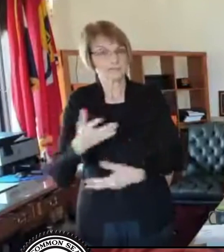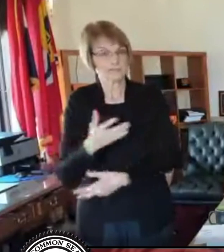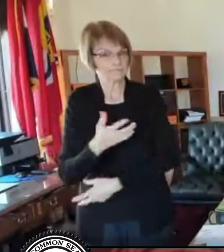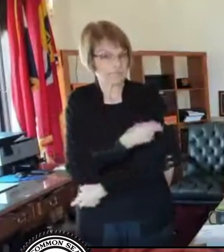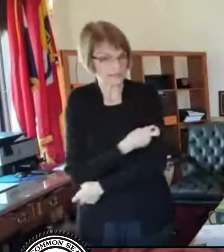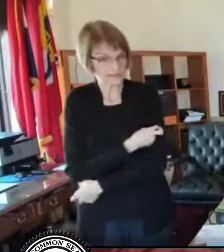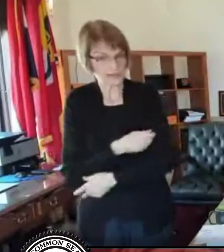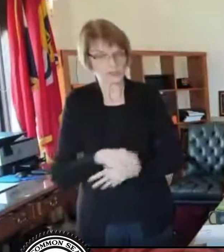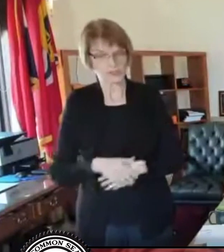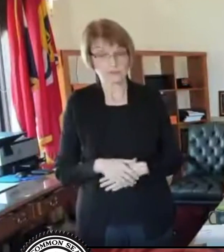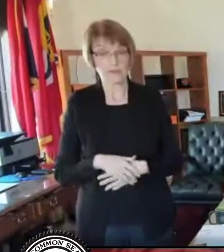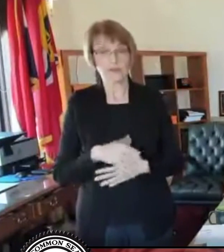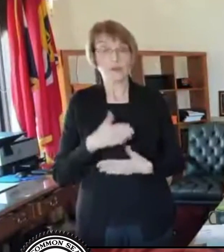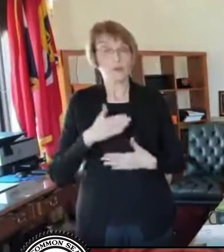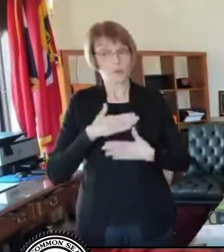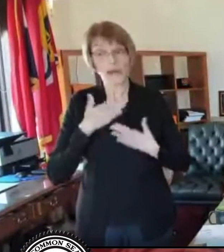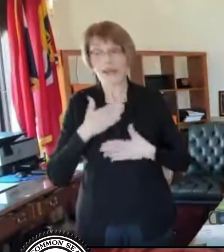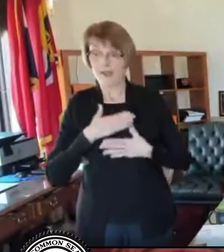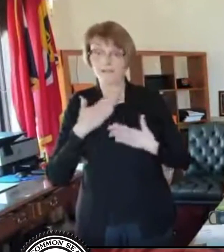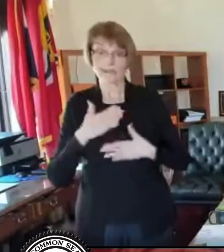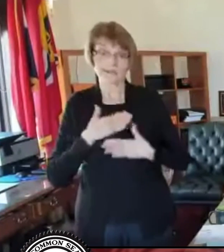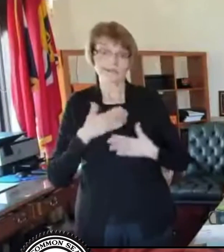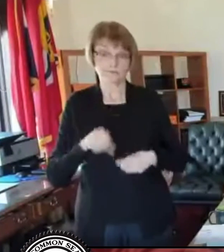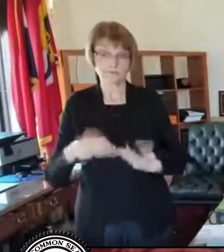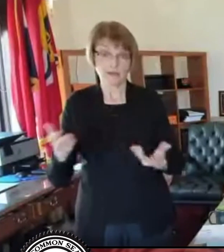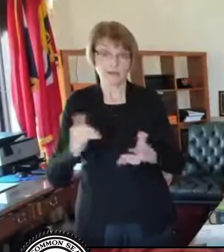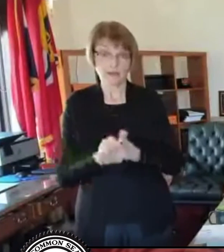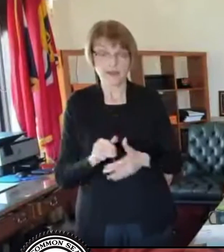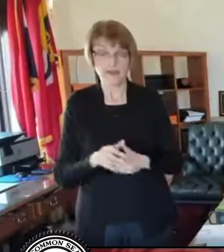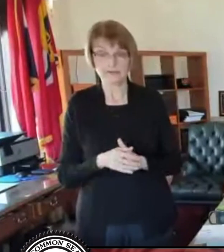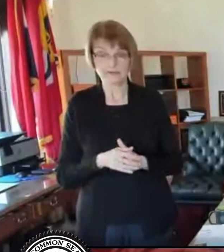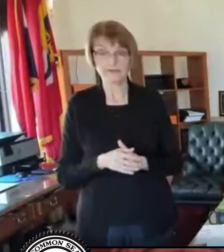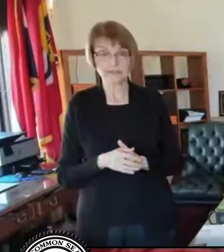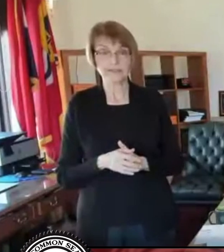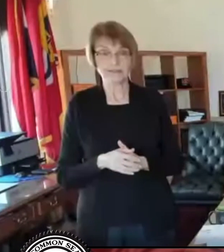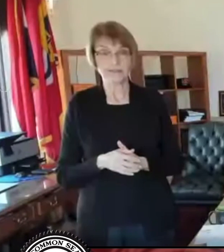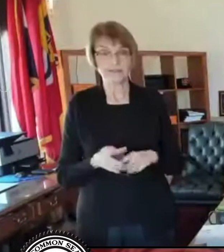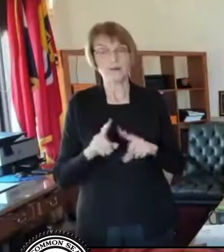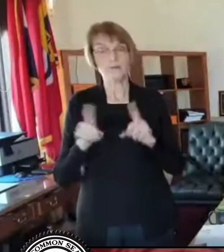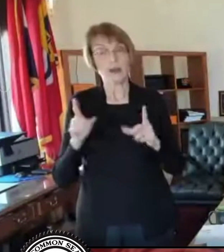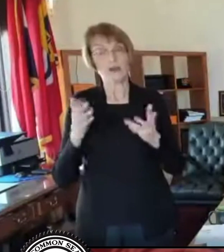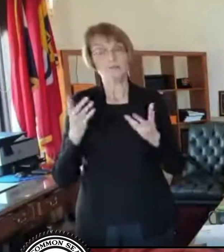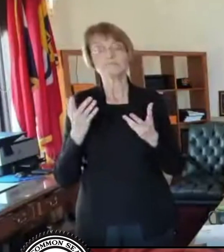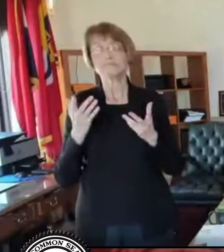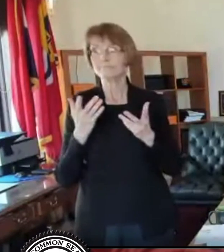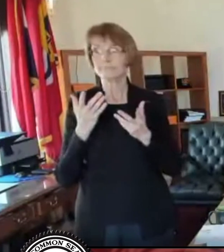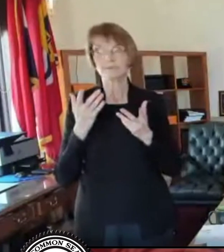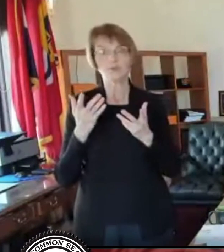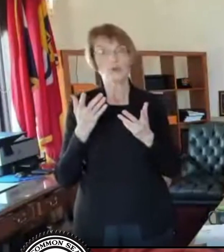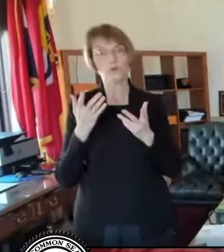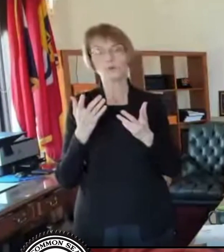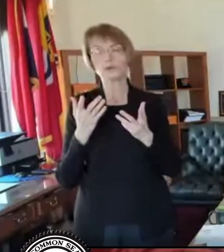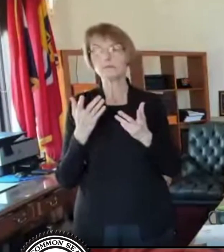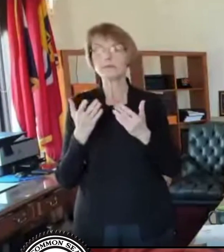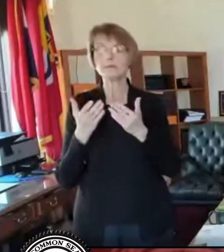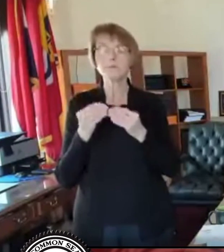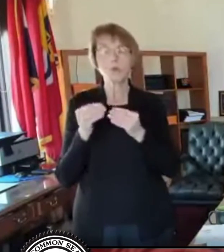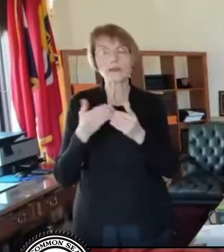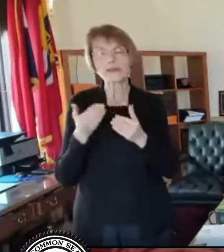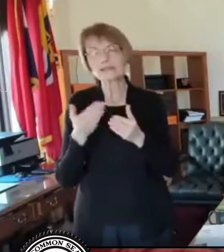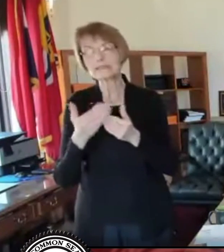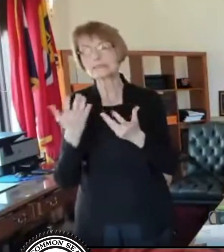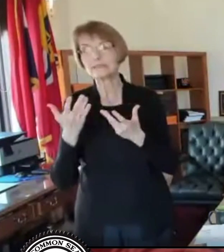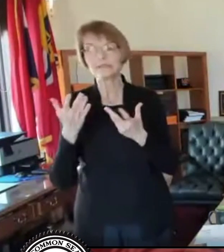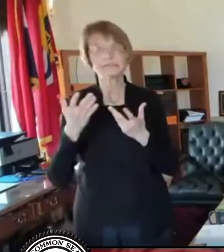we're happy to be able to do it. We'll also be happy when there are more and more places that everybody can get the vaccine, the